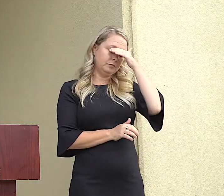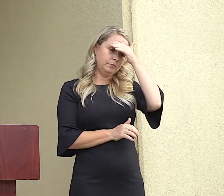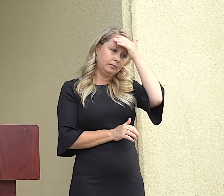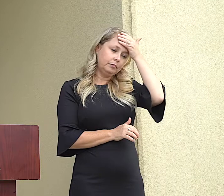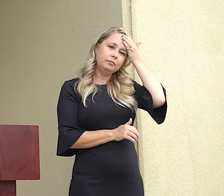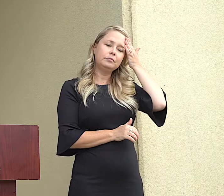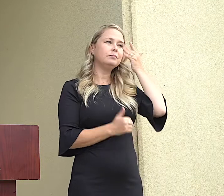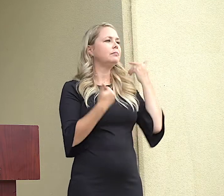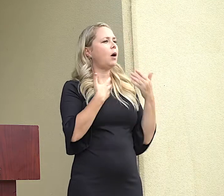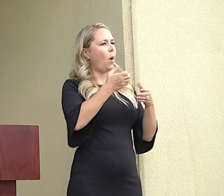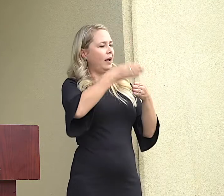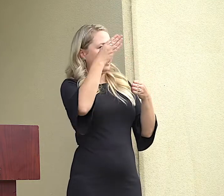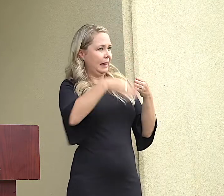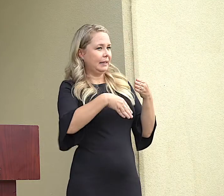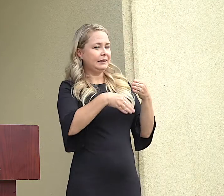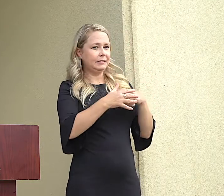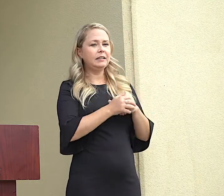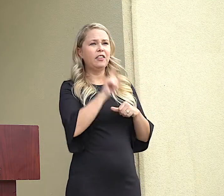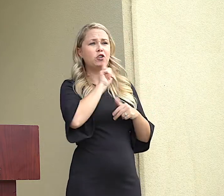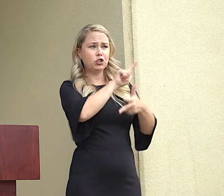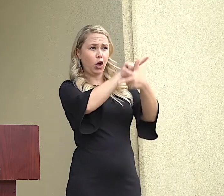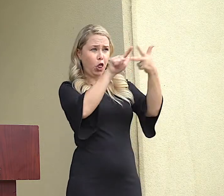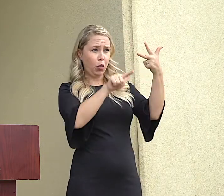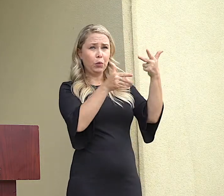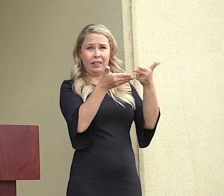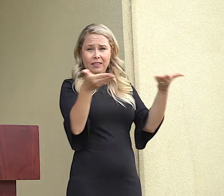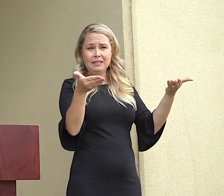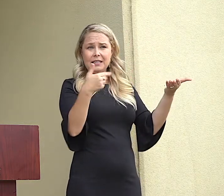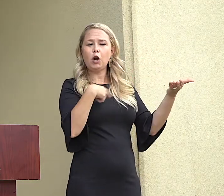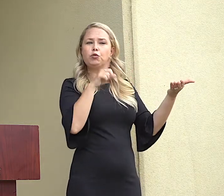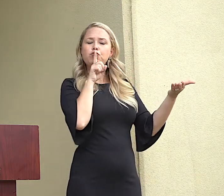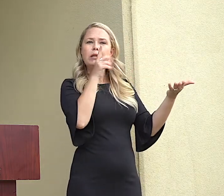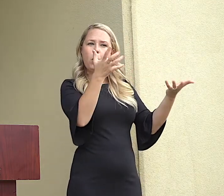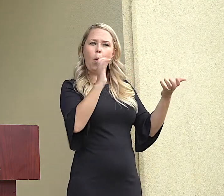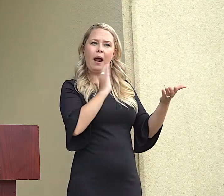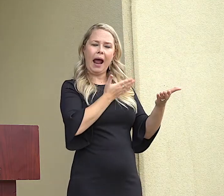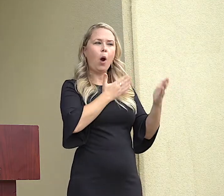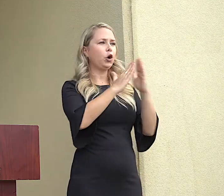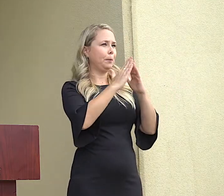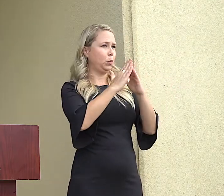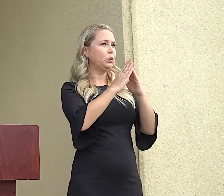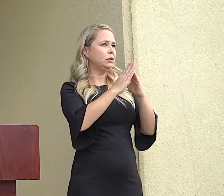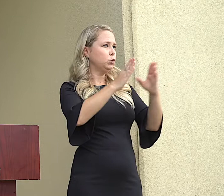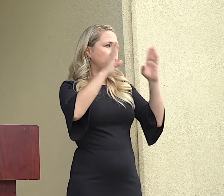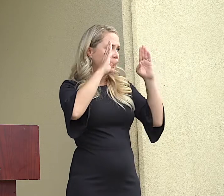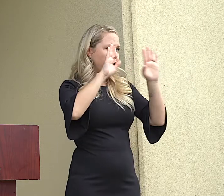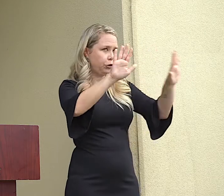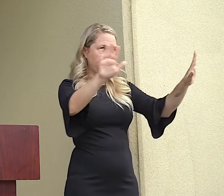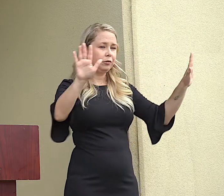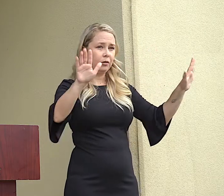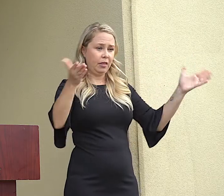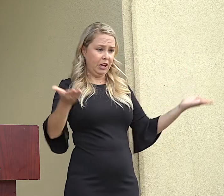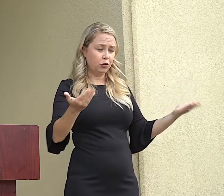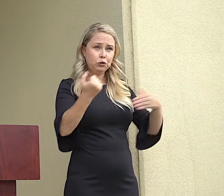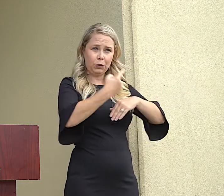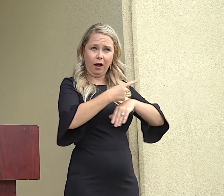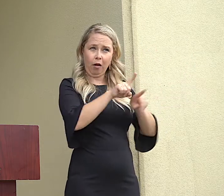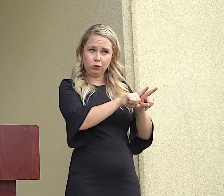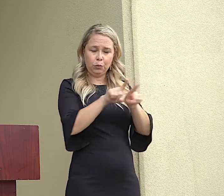Let me just conclude with this today. There's three things that I really want our community to hear, and for those of us that are here today as